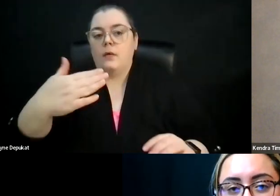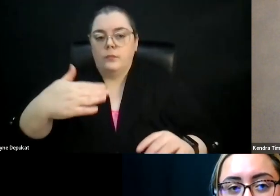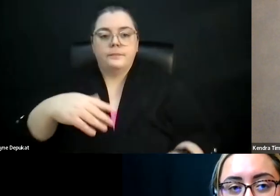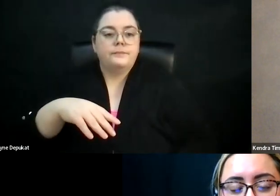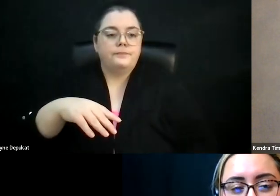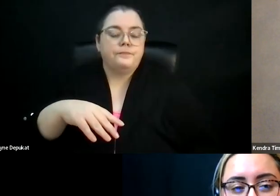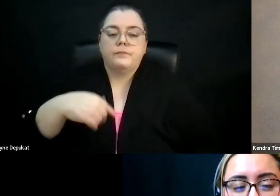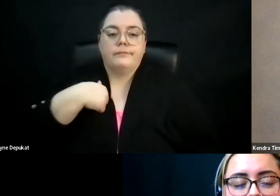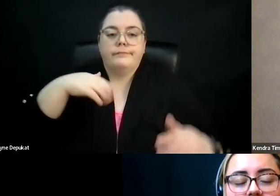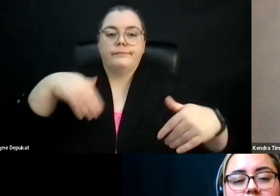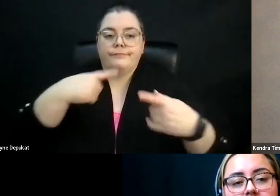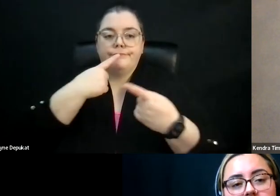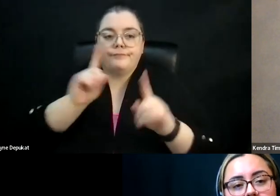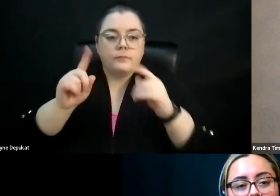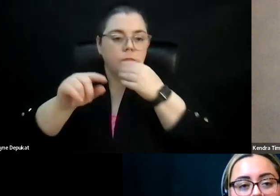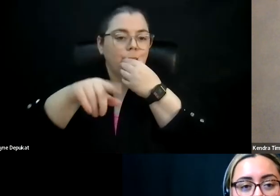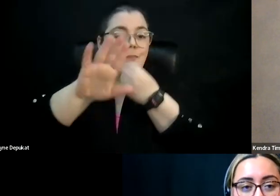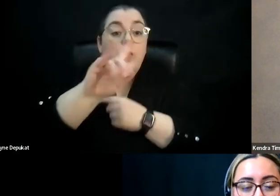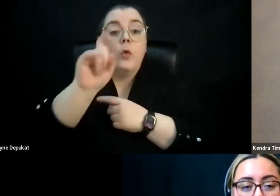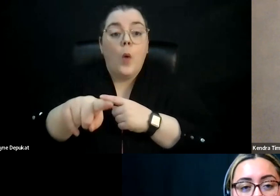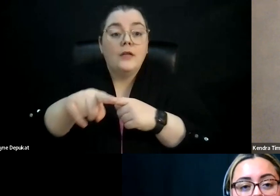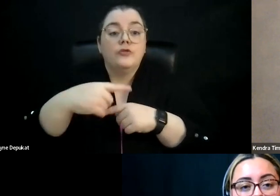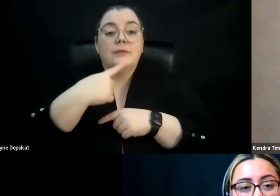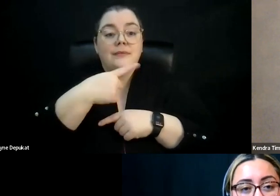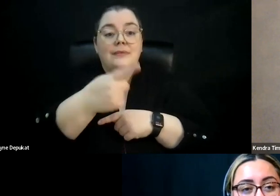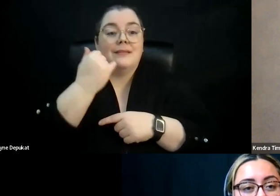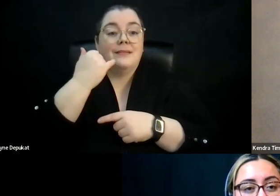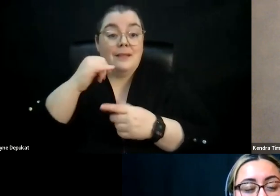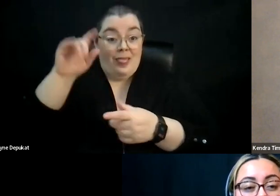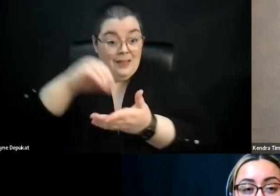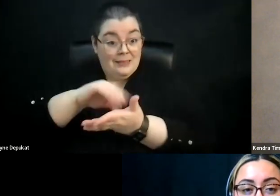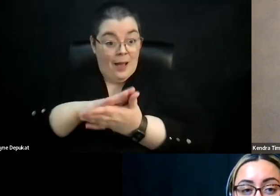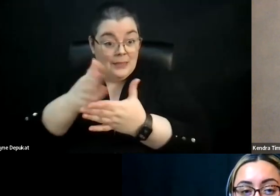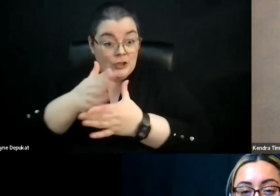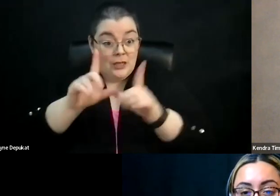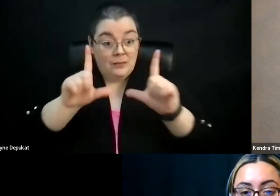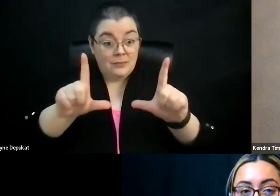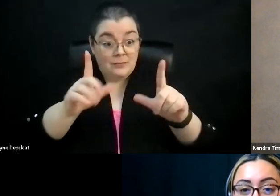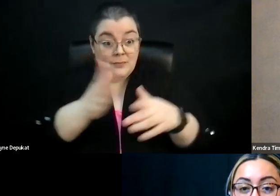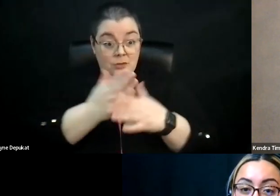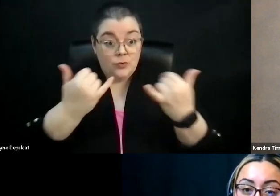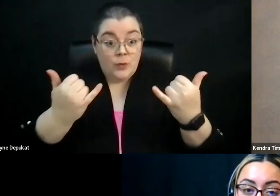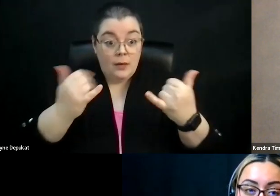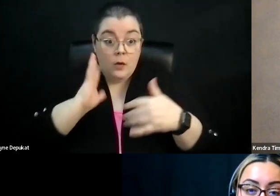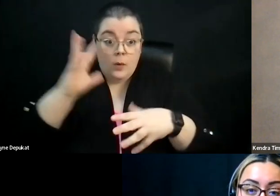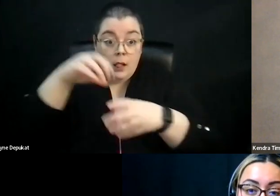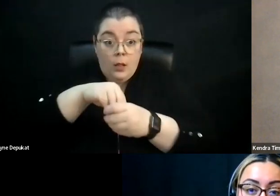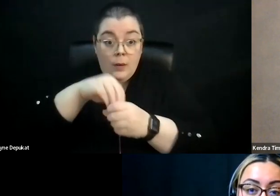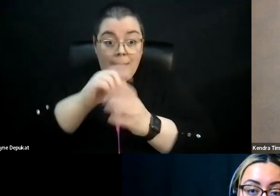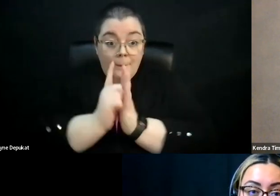Good question, Maureen. Thank you. I haven't shared this yet. The question stated is, will the document shared tonight